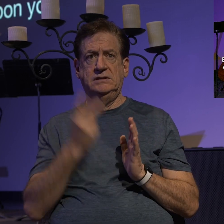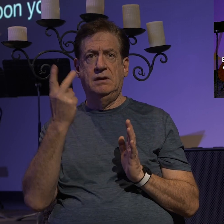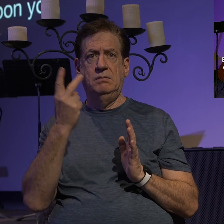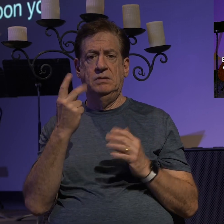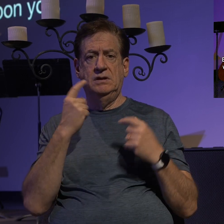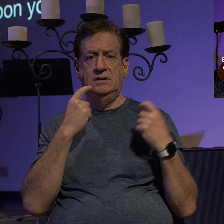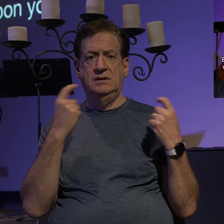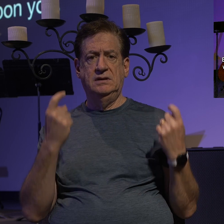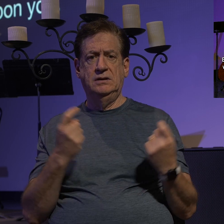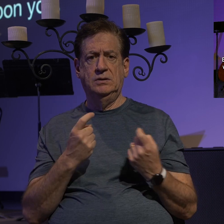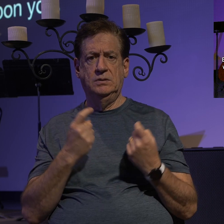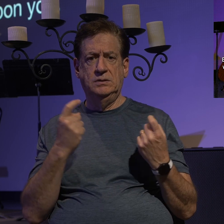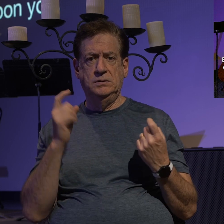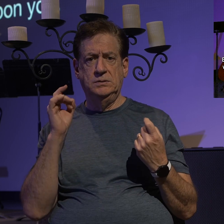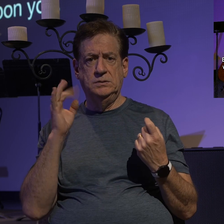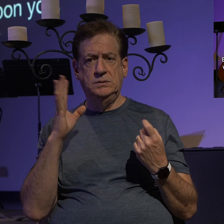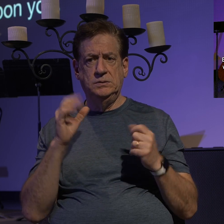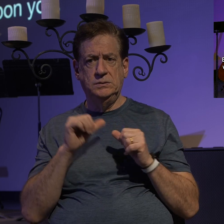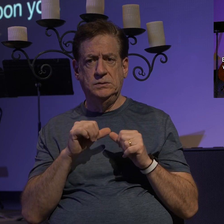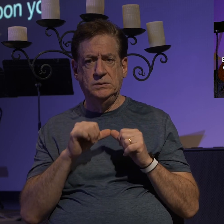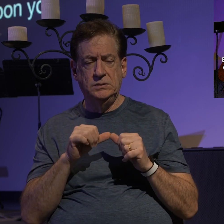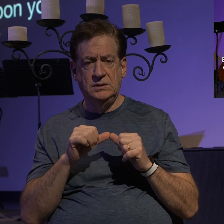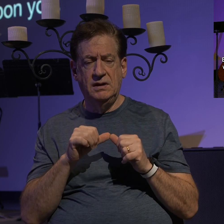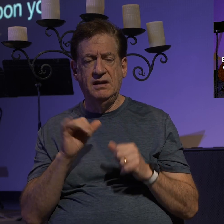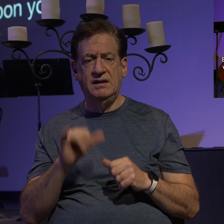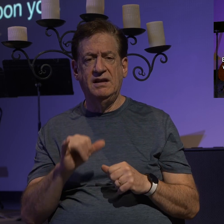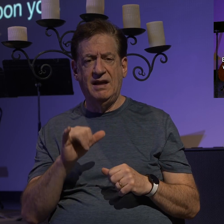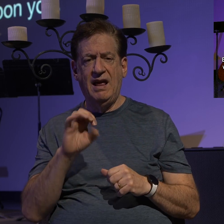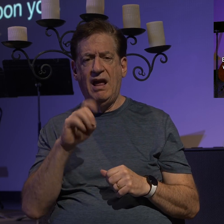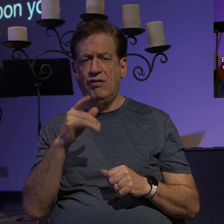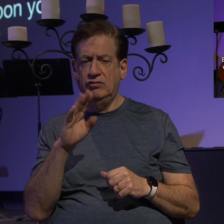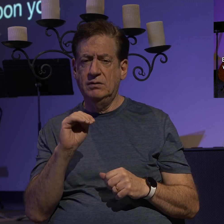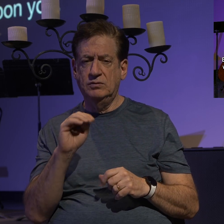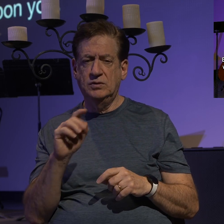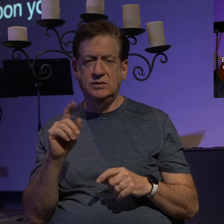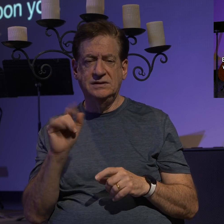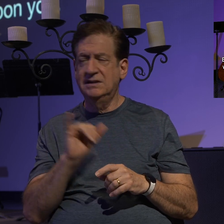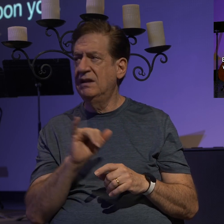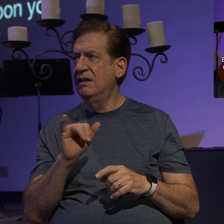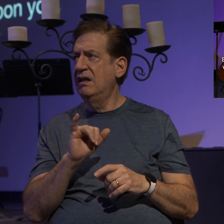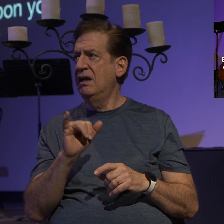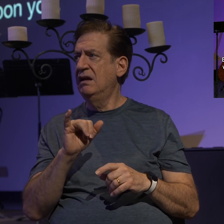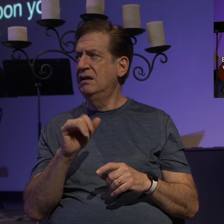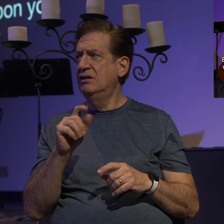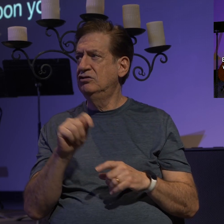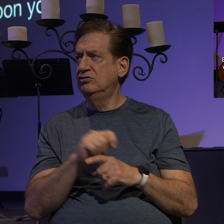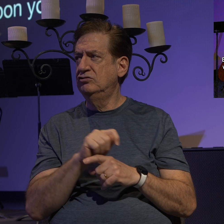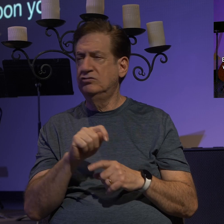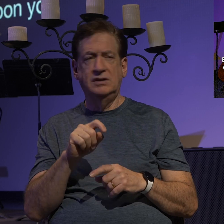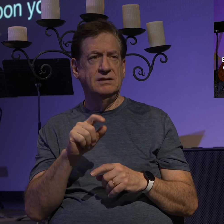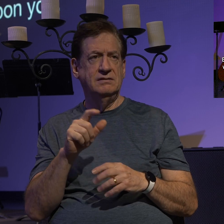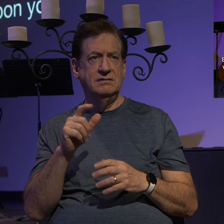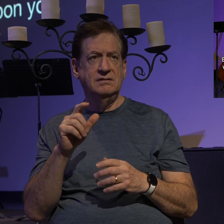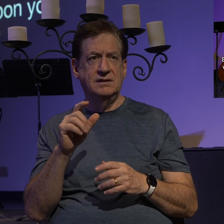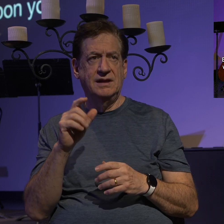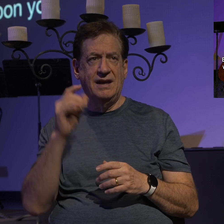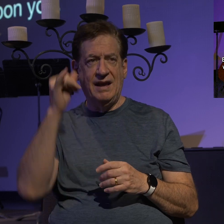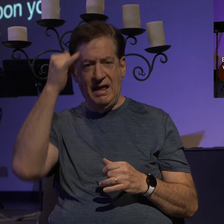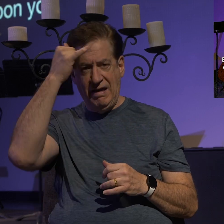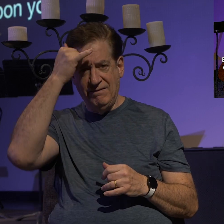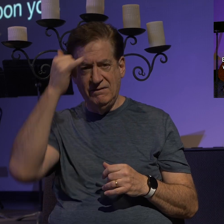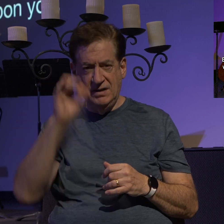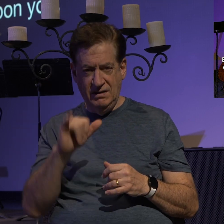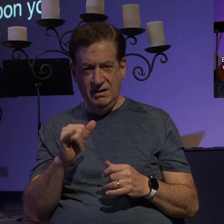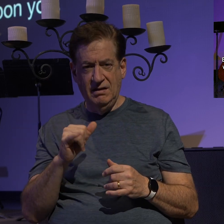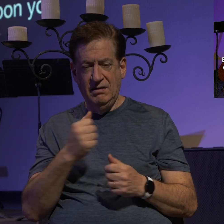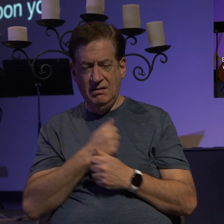Ephraim was a trained calf that loved to thresh, and I spared her fair neck. But I will put